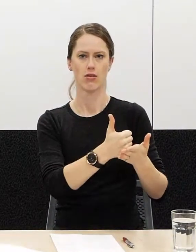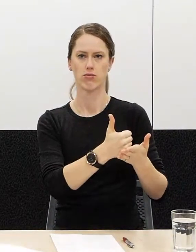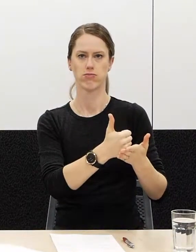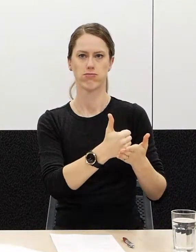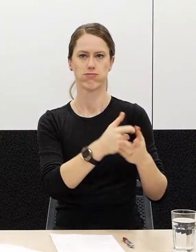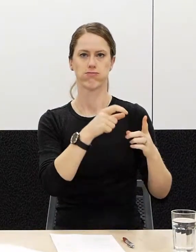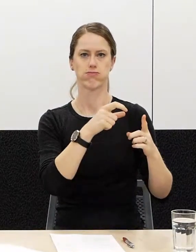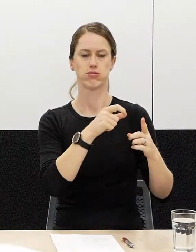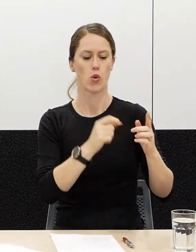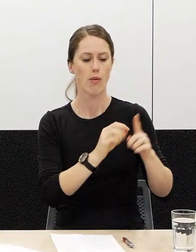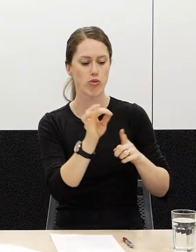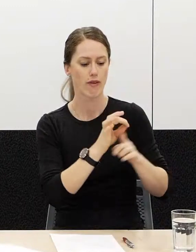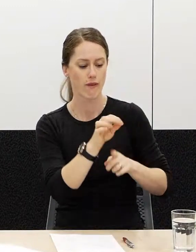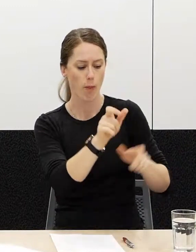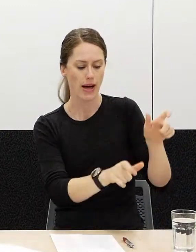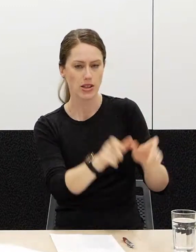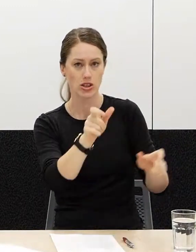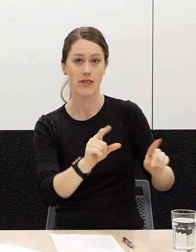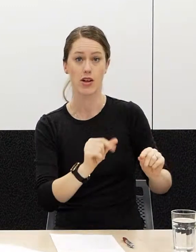They've done a really good job of that